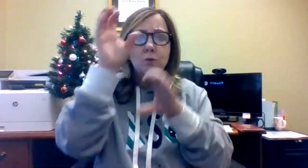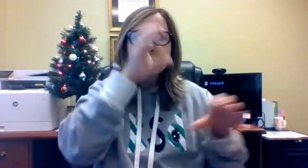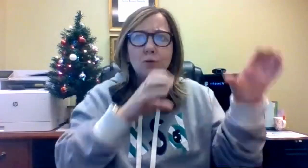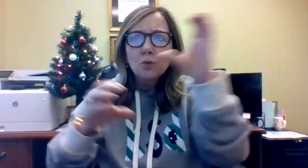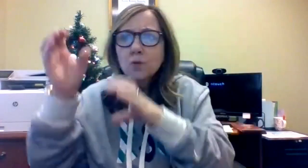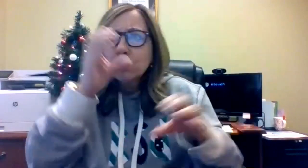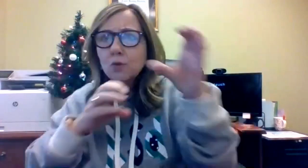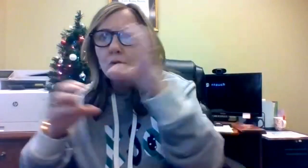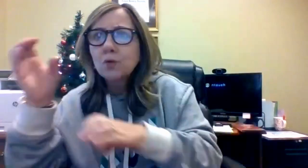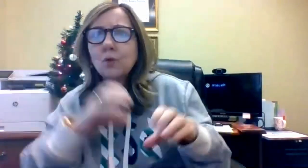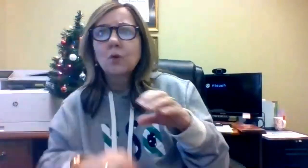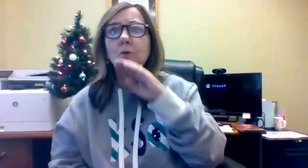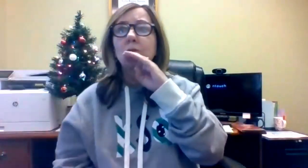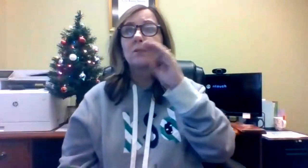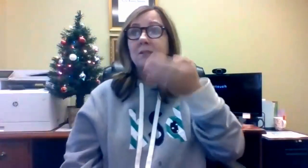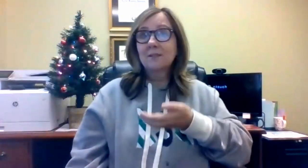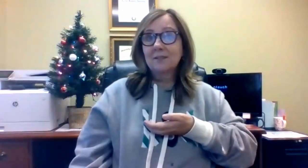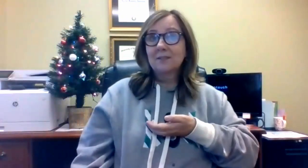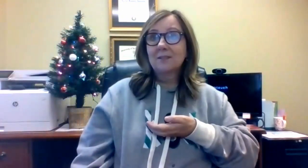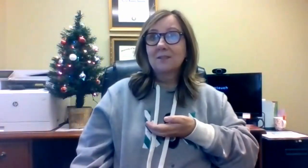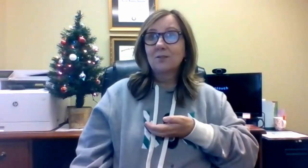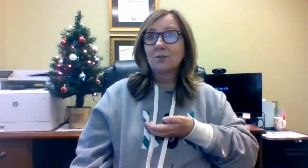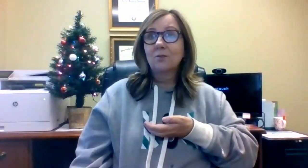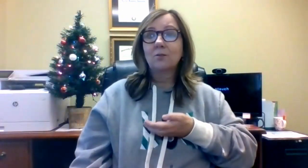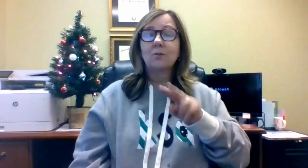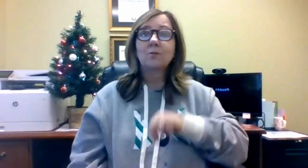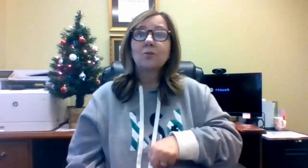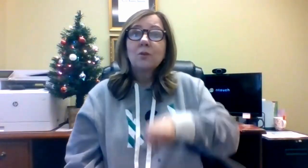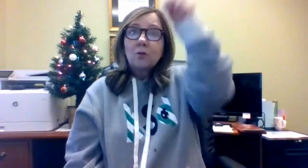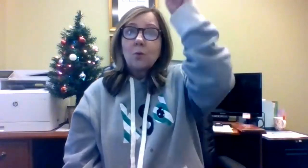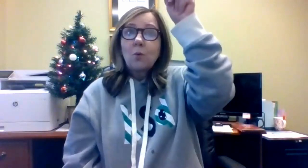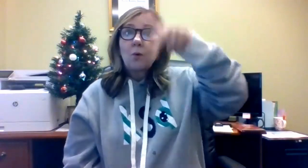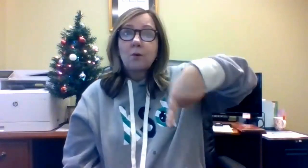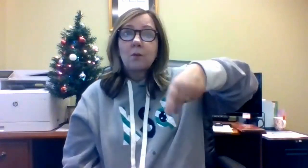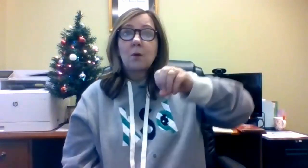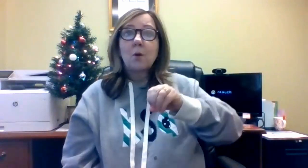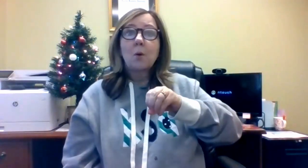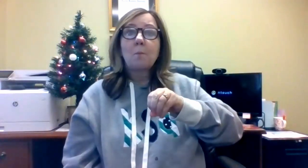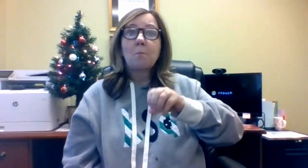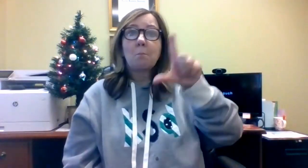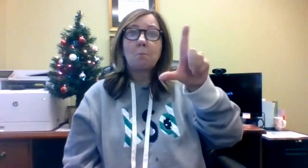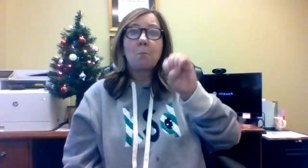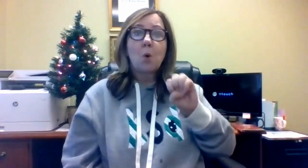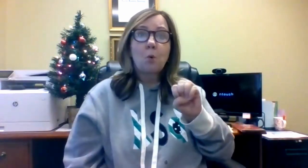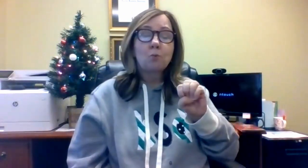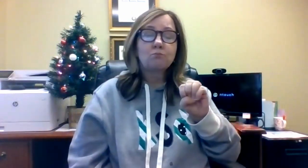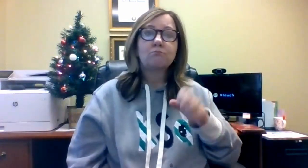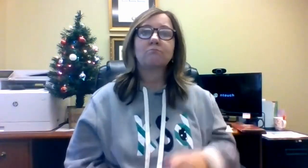Our team is going to go search for Santa Claus at the North